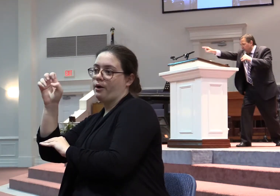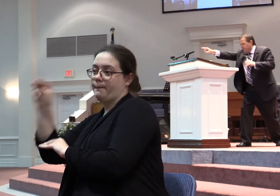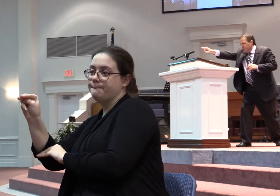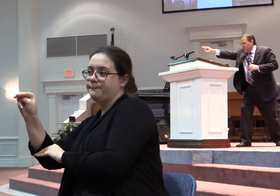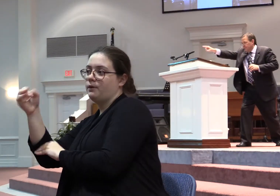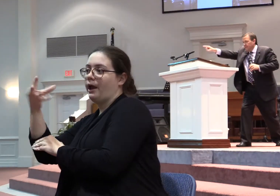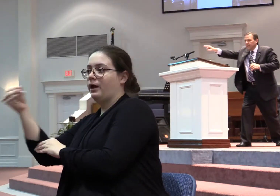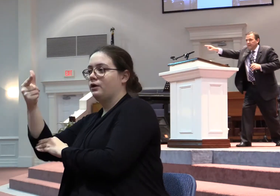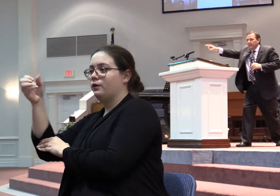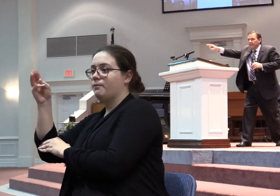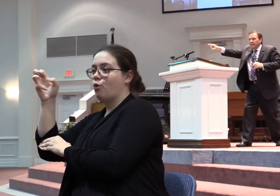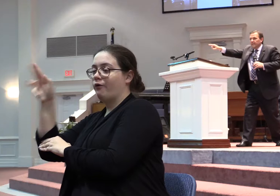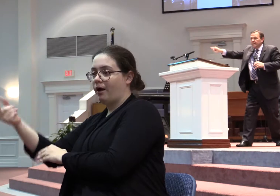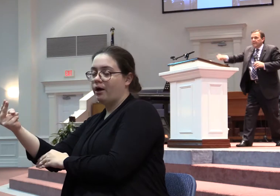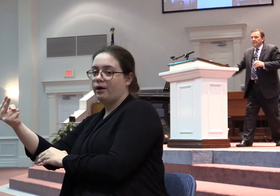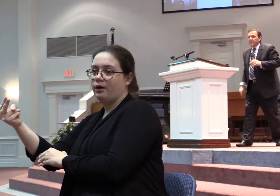Gomorrah.